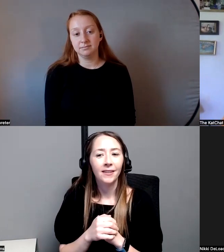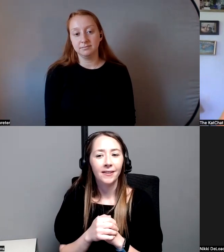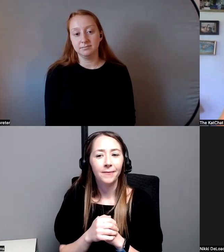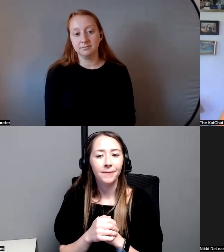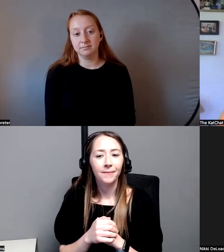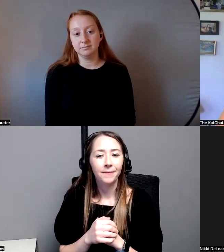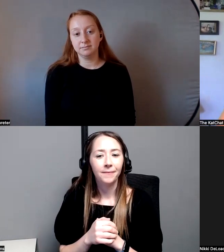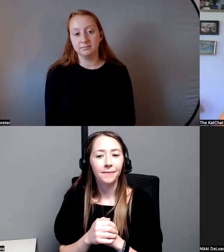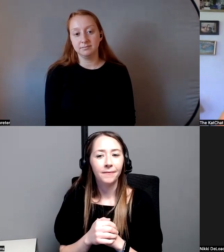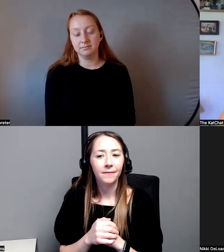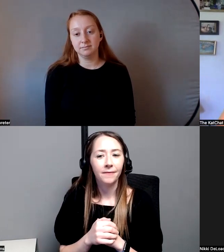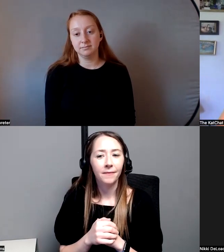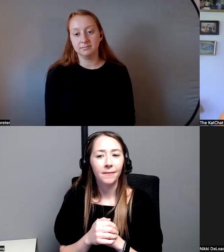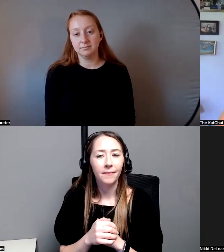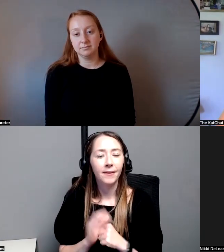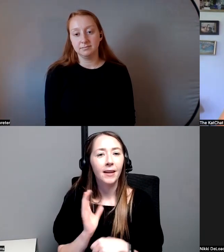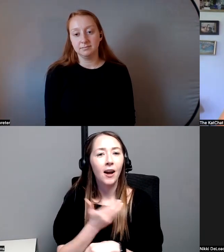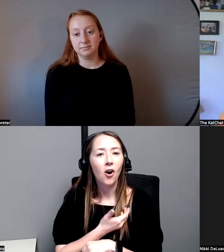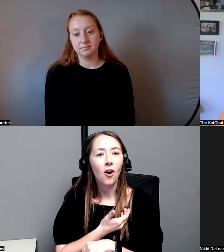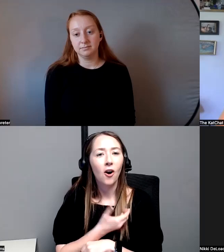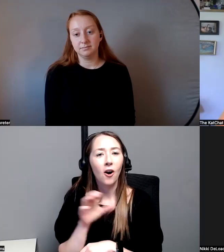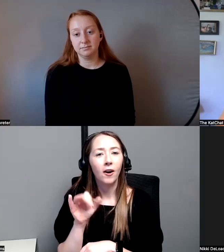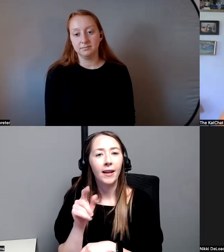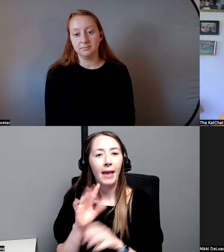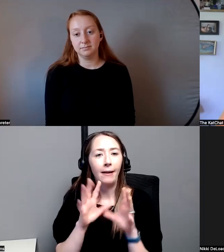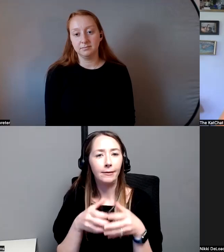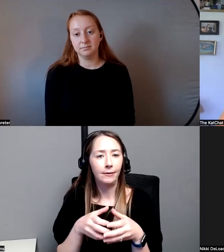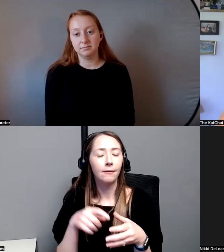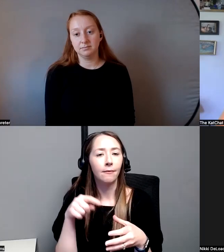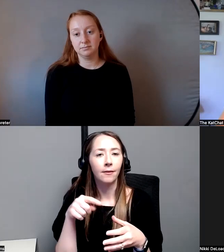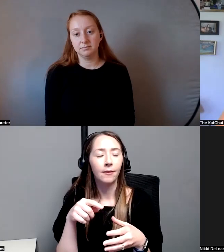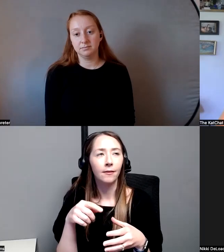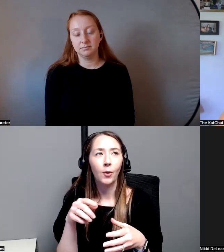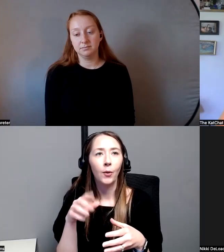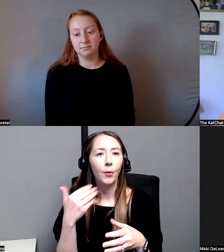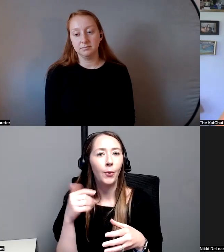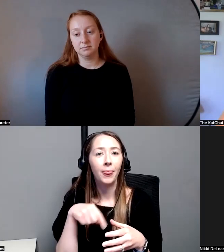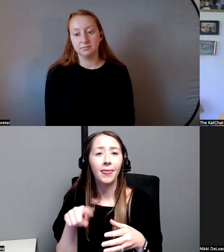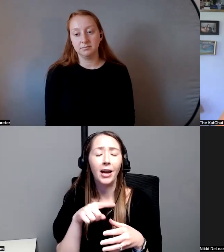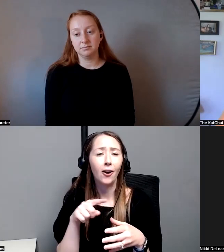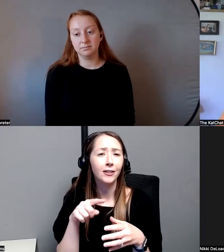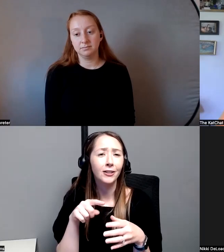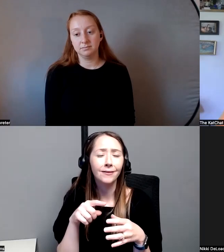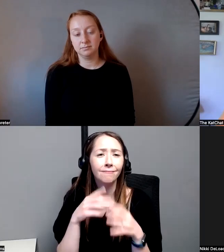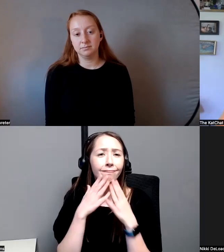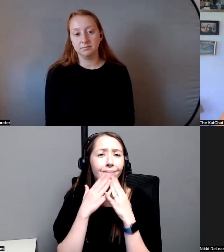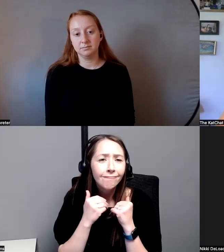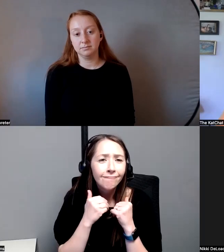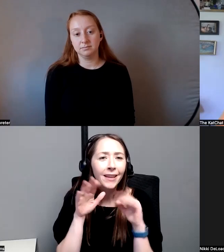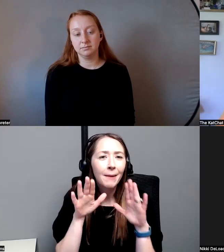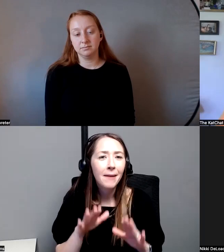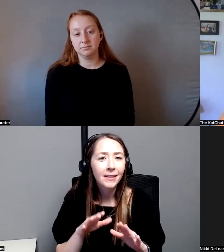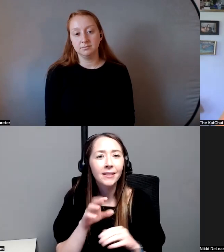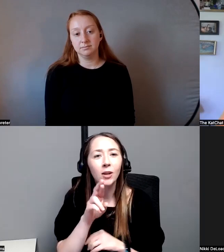And our cast on that are just delightful. And Riley, who